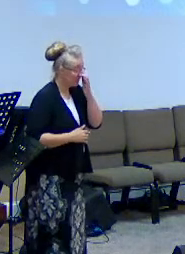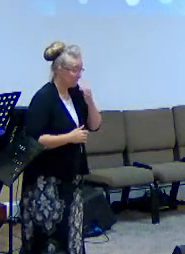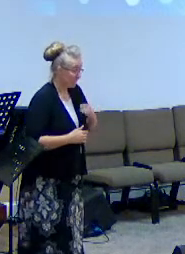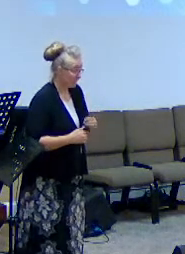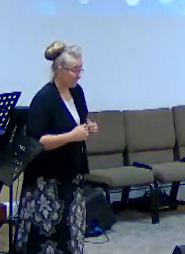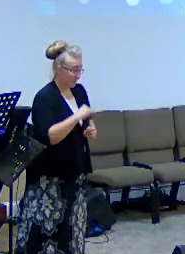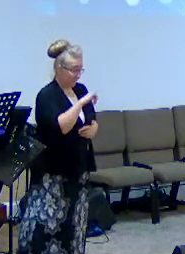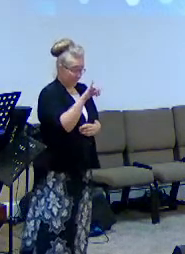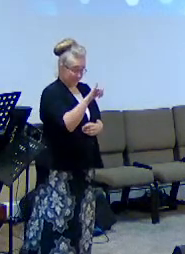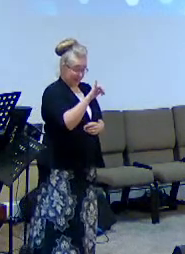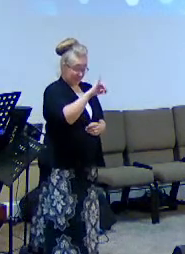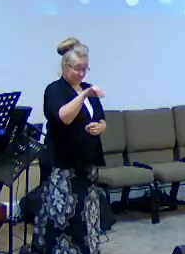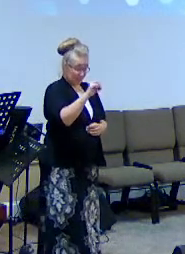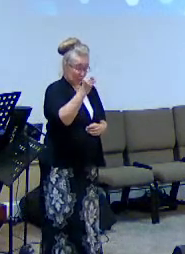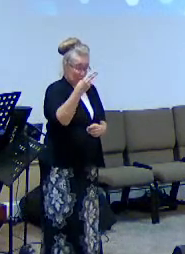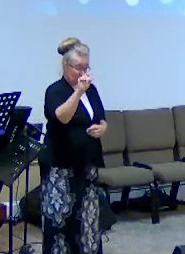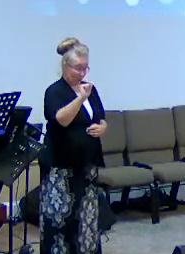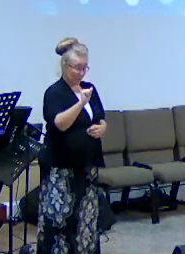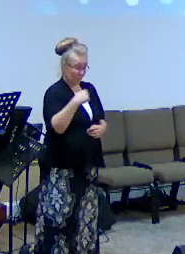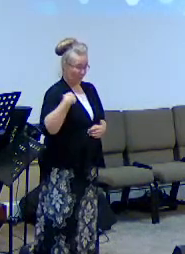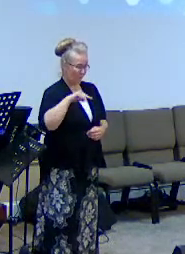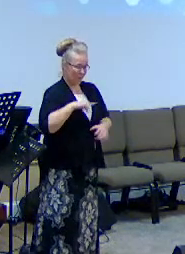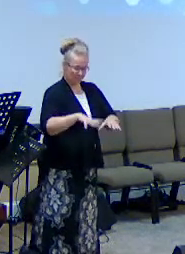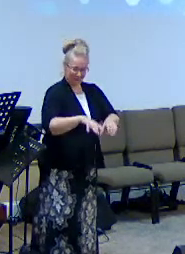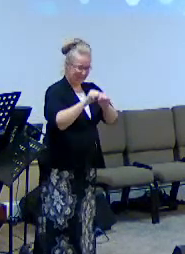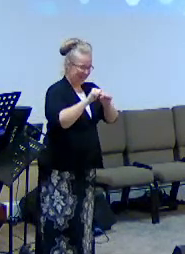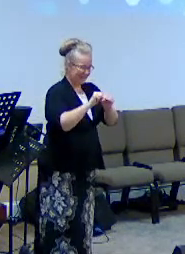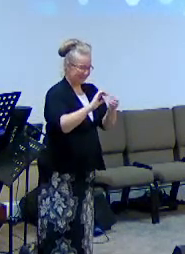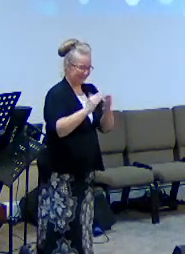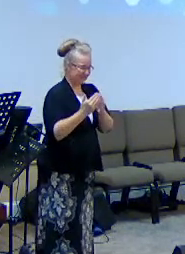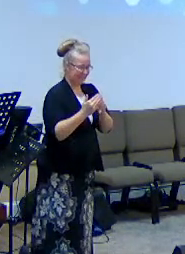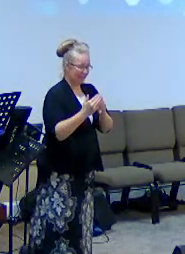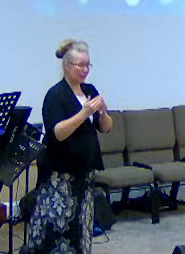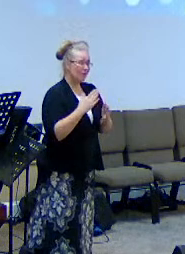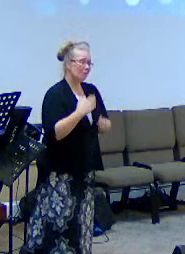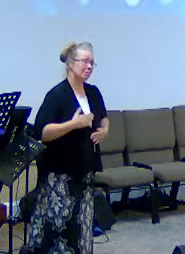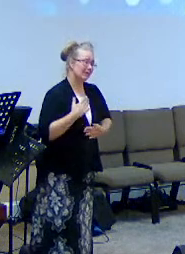Like Joshua, we're going to take this city. Just don't postpone it for me.